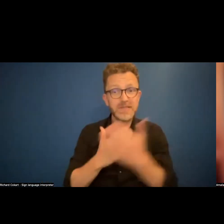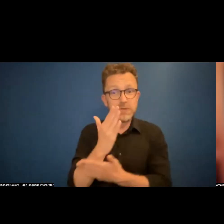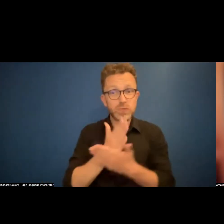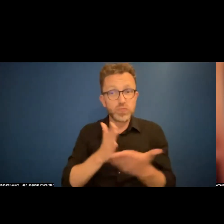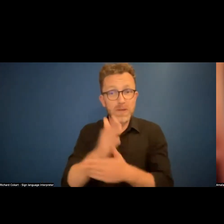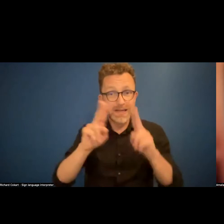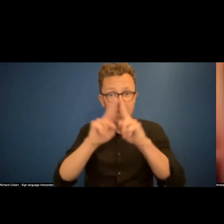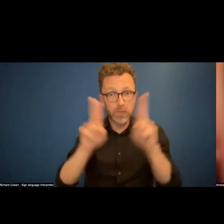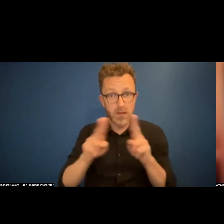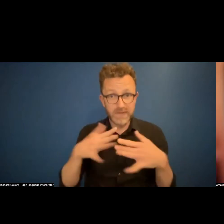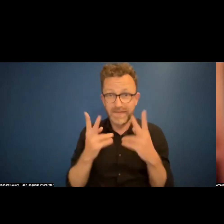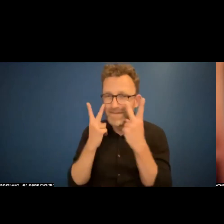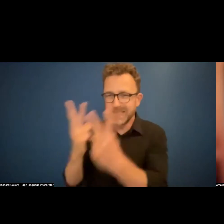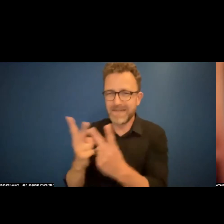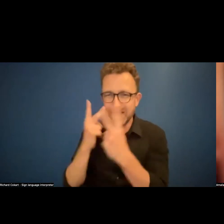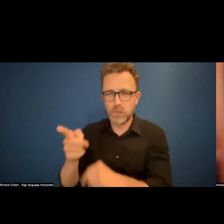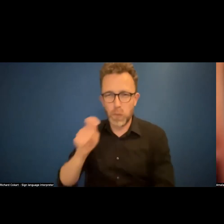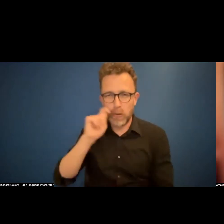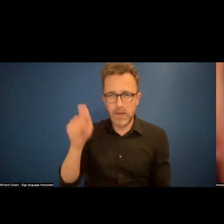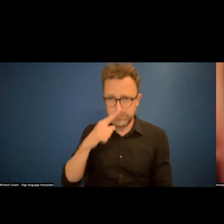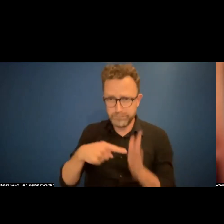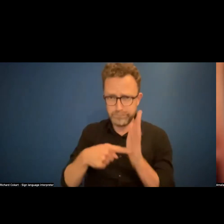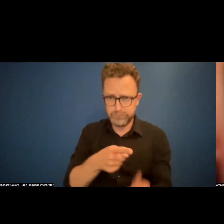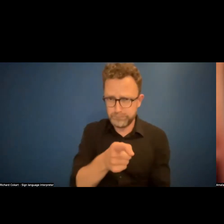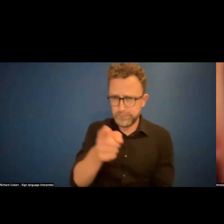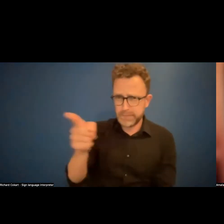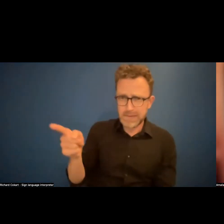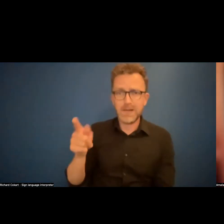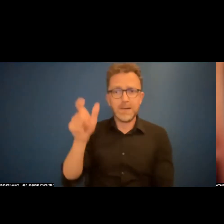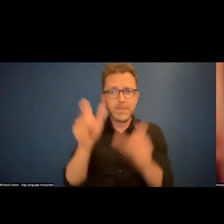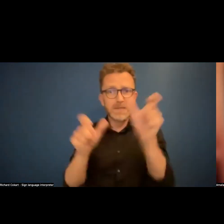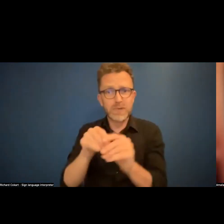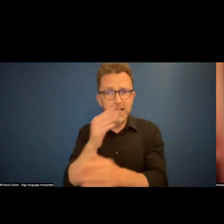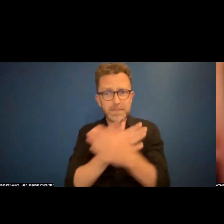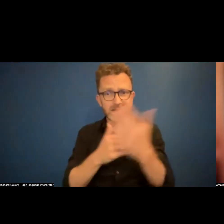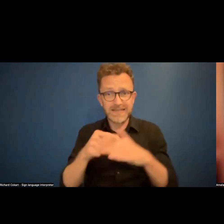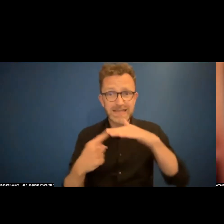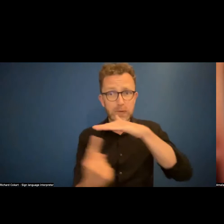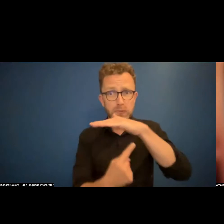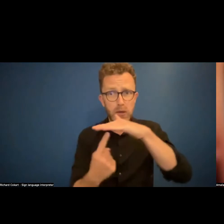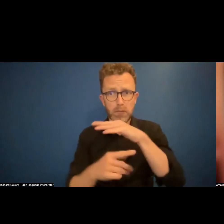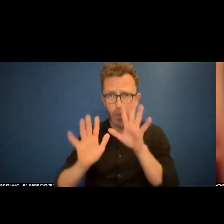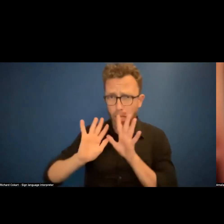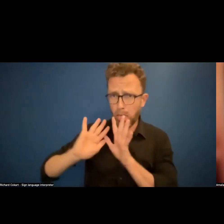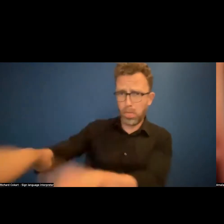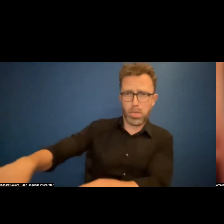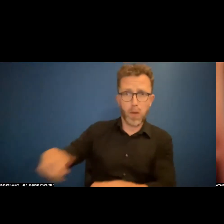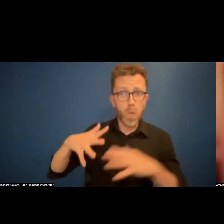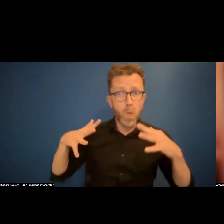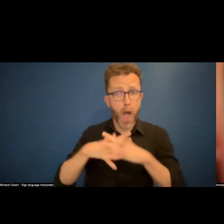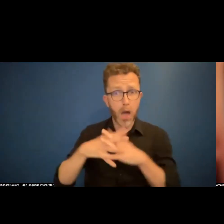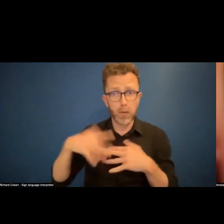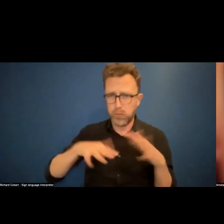mental health system from its space of power resists change. This is clearly